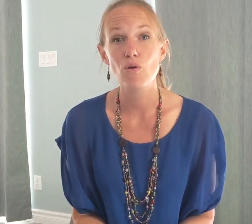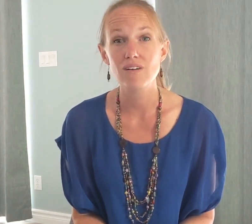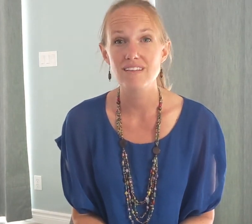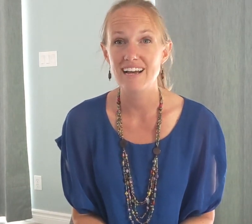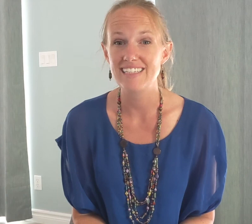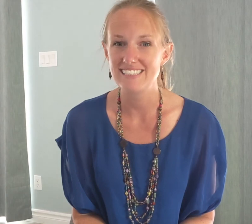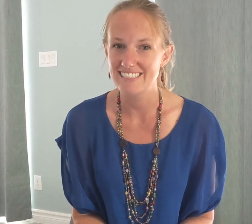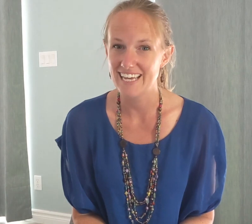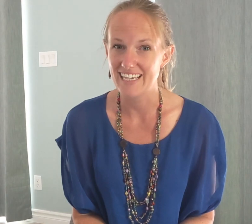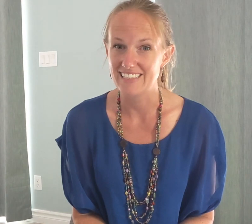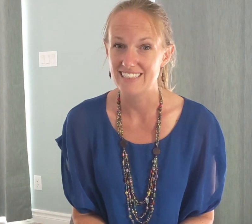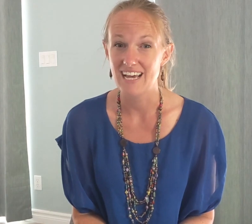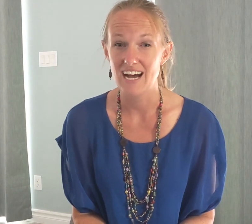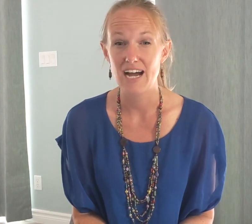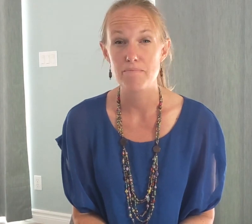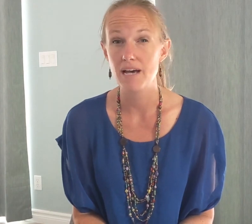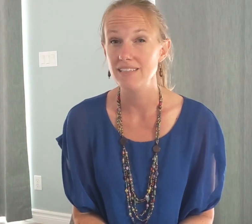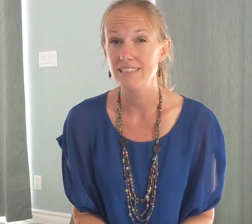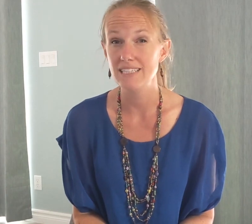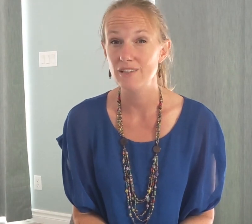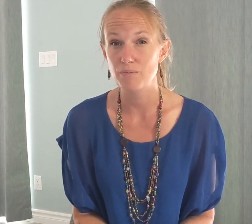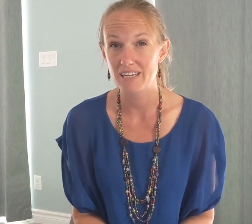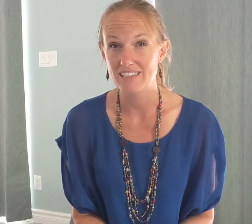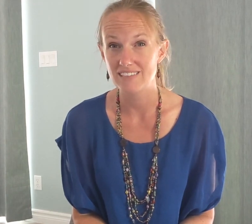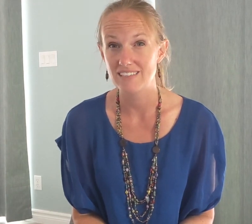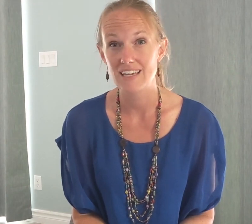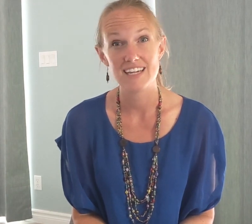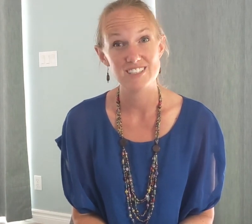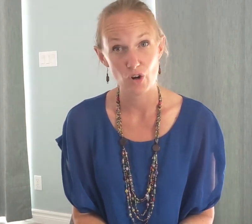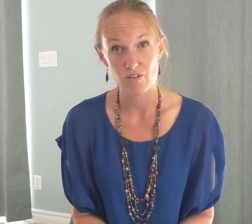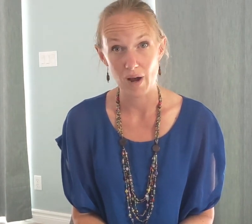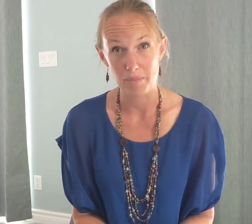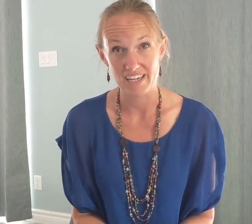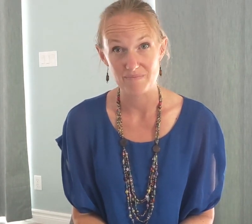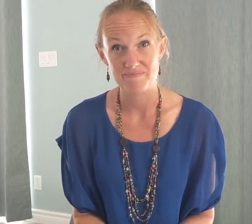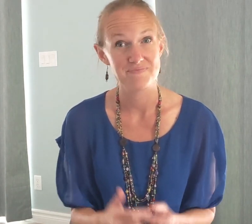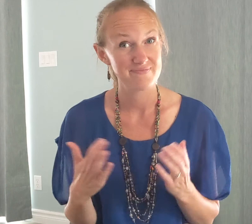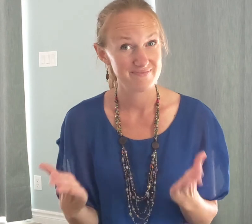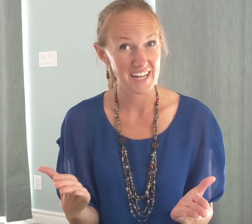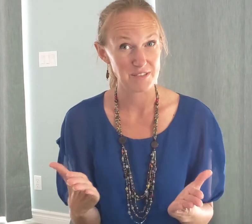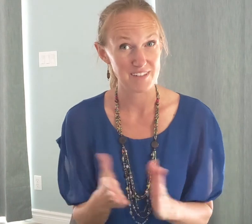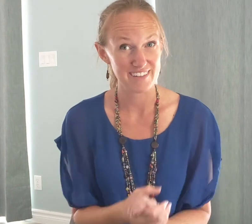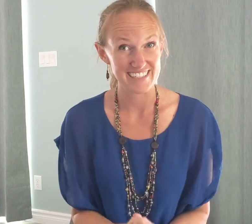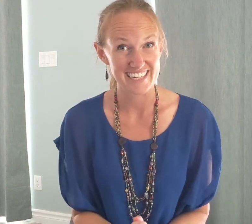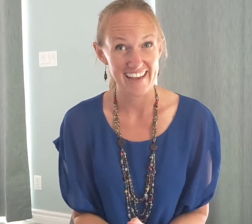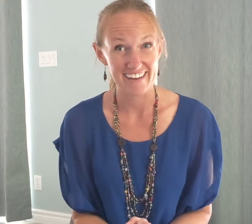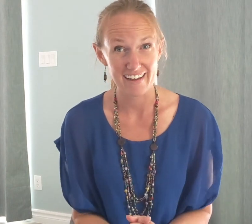more than I can stand. I melt in your peace. It's overwhelming. That's what we're learning today. Okay,